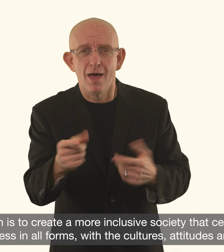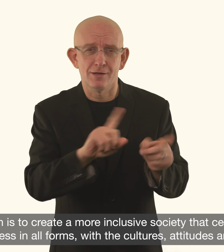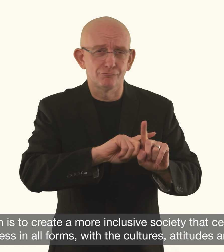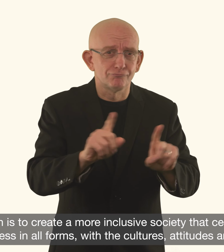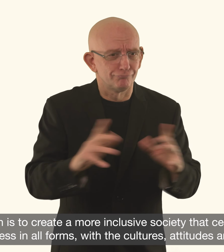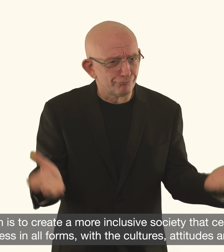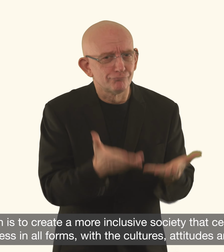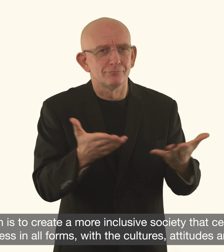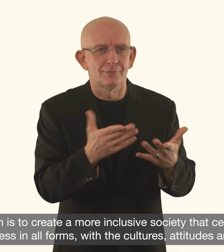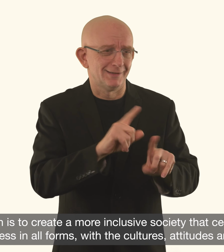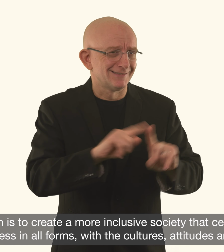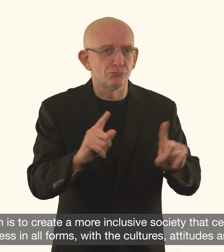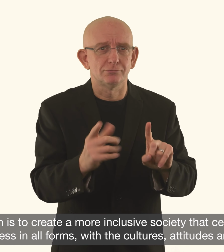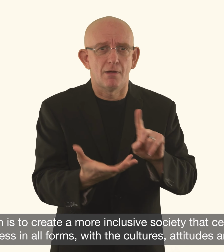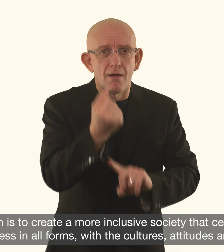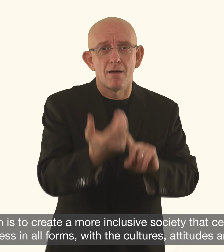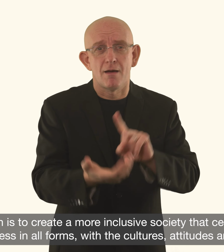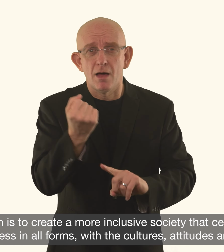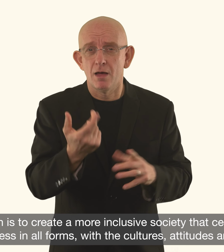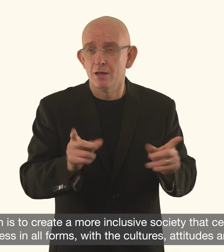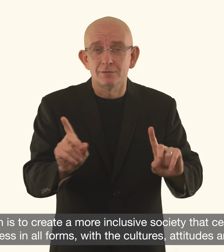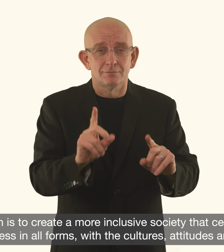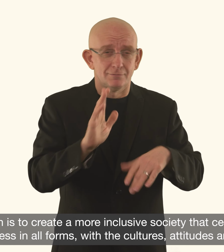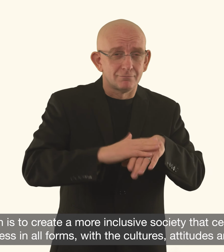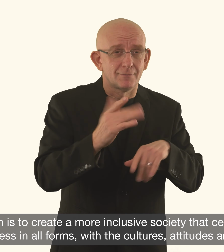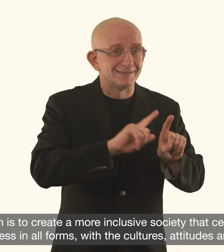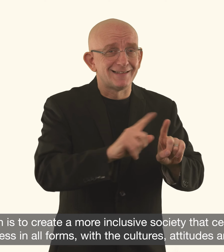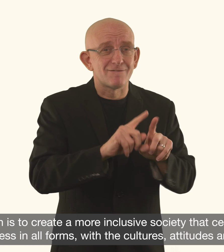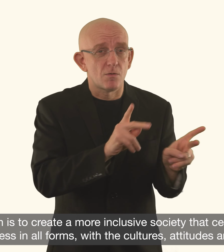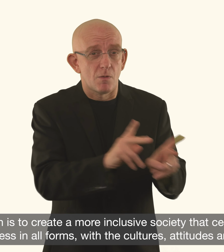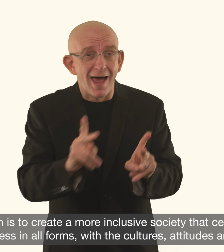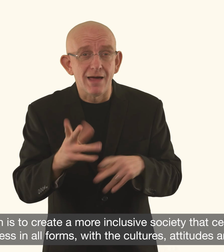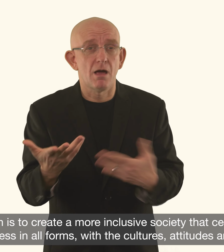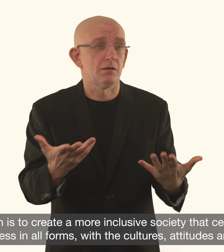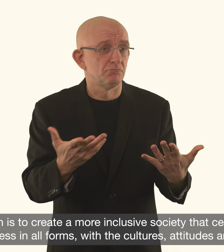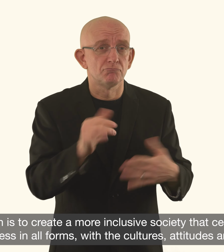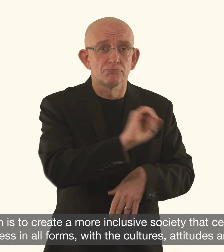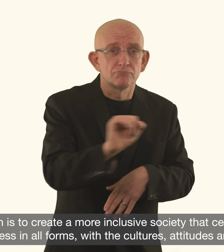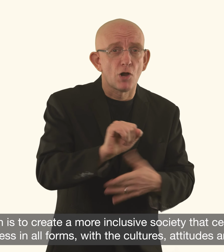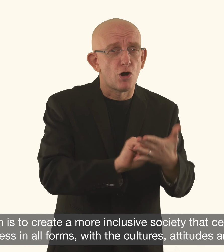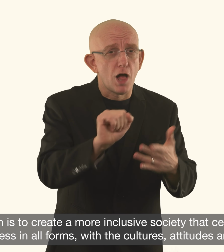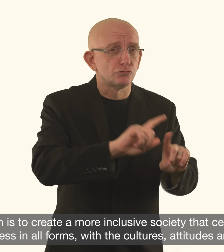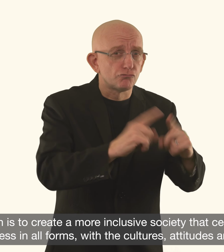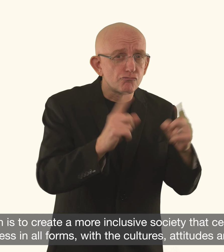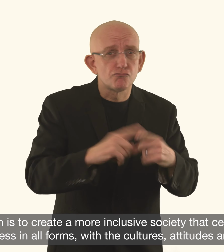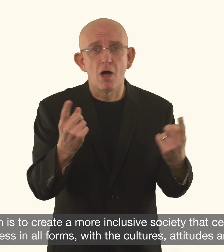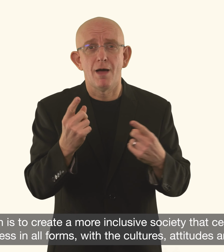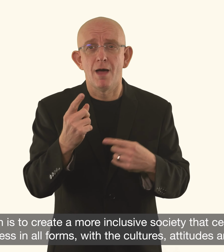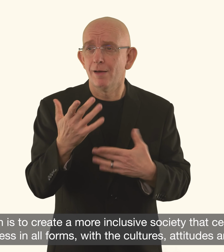Our vision is to create a more inclusive society that celebrates and enables success in all forms. With the